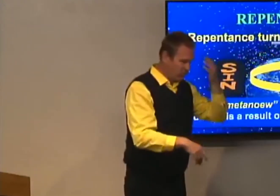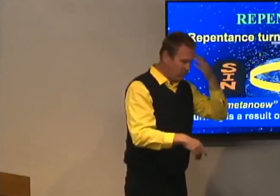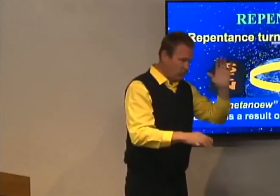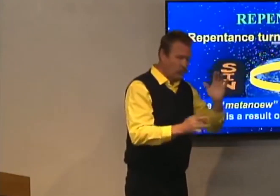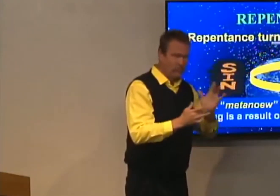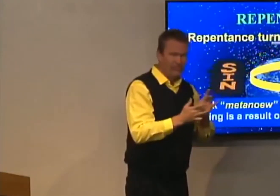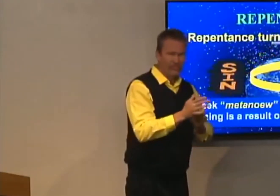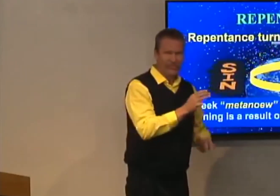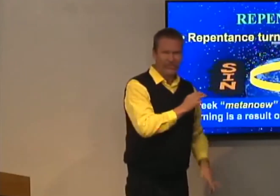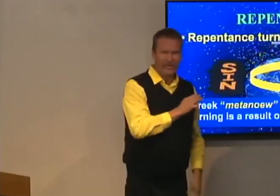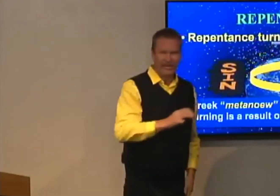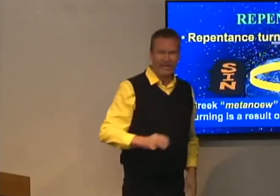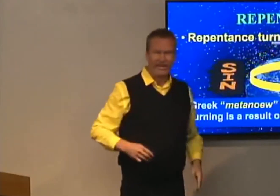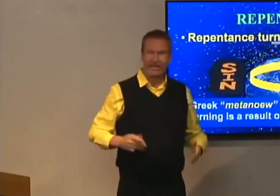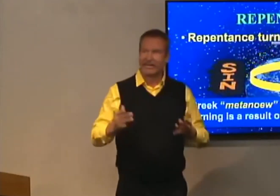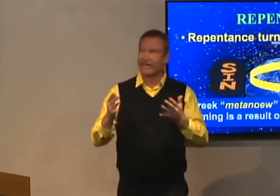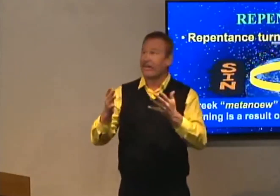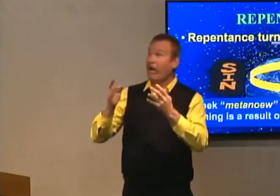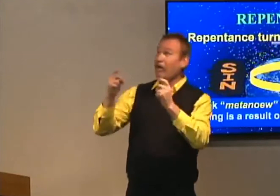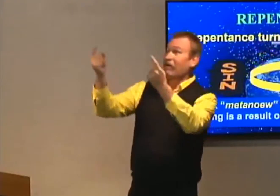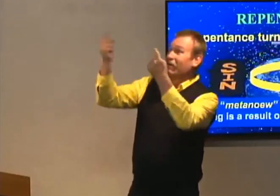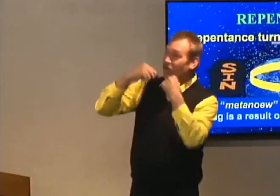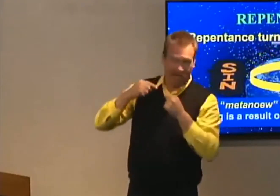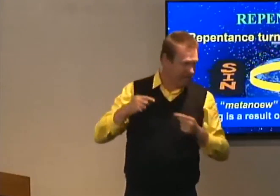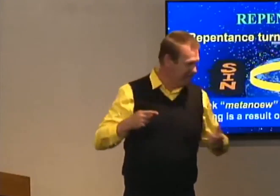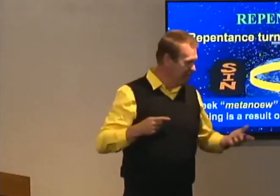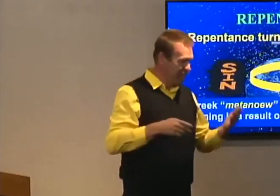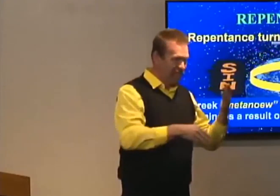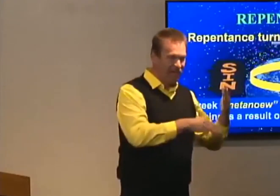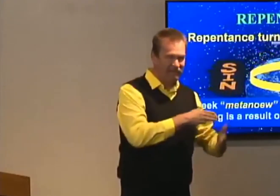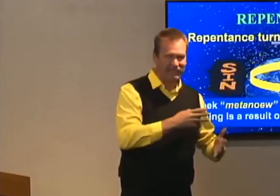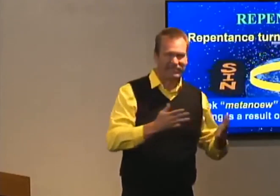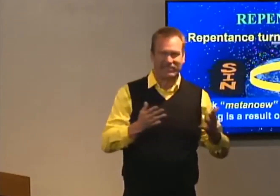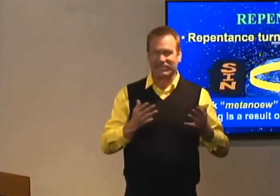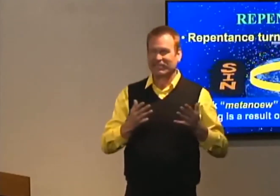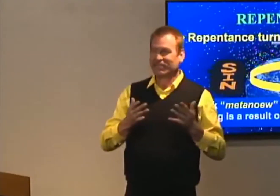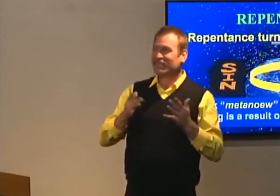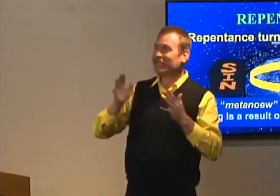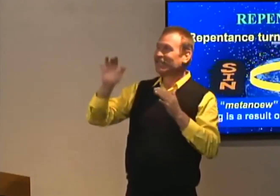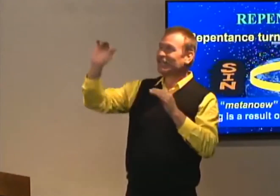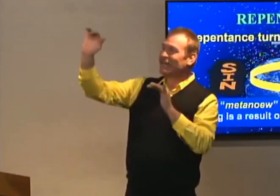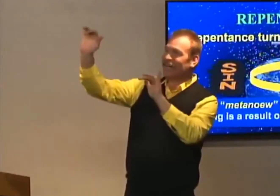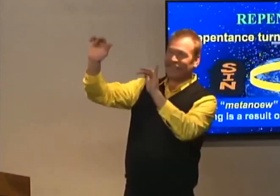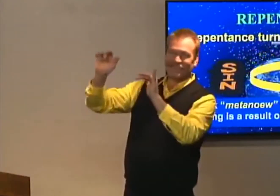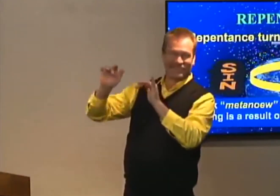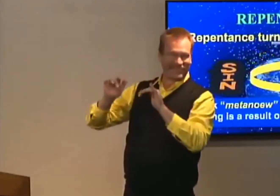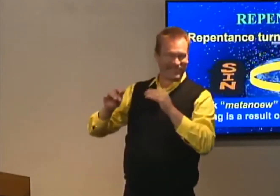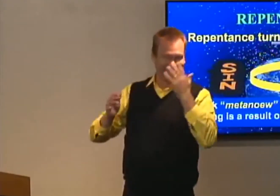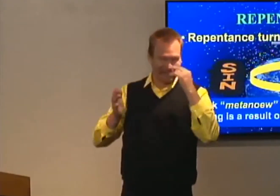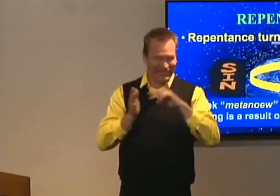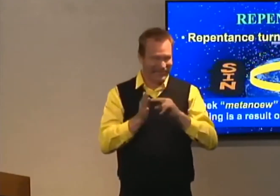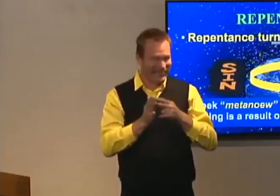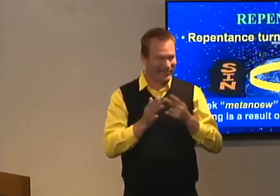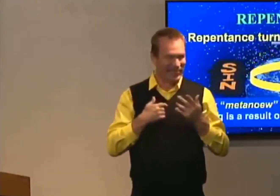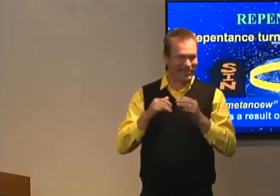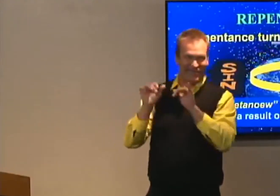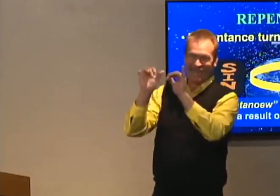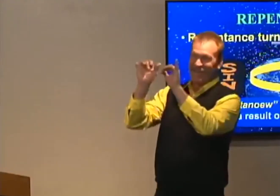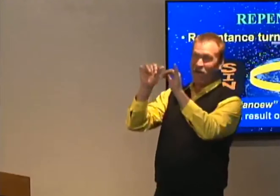Wow, my grandchildren, they don't know Jesus Christ. I want them to know you. I want them to know you before you return. Maybe you could, you know, just stay